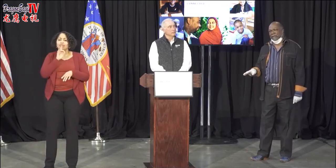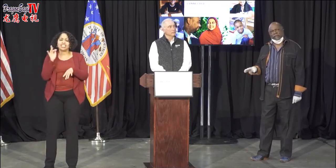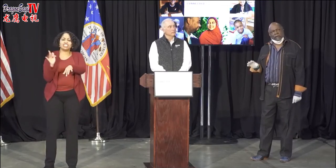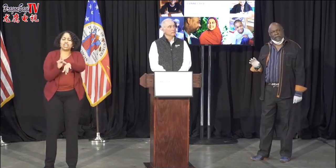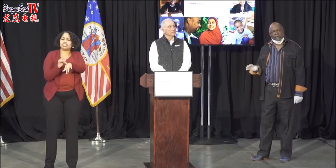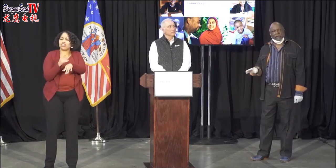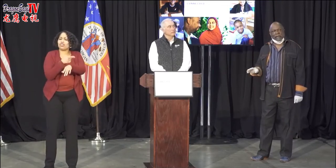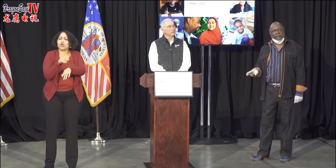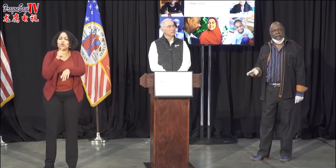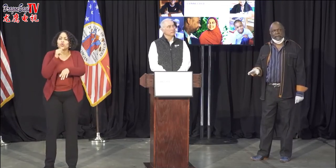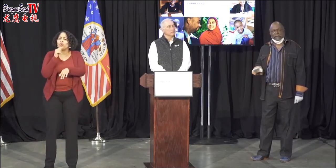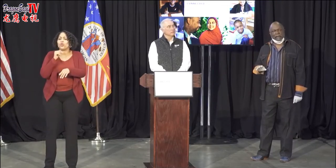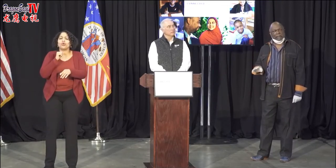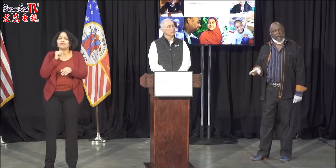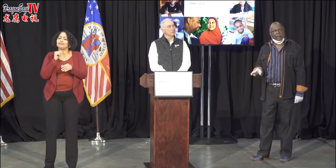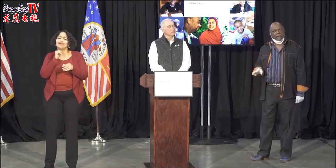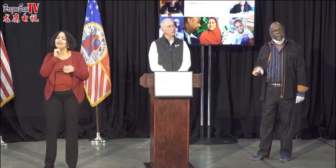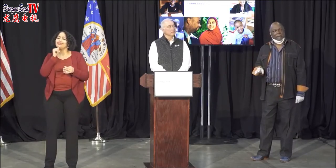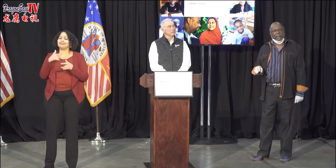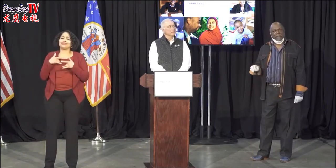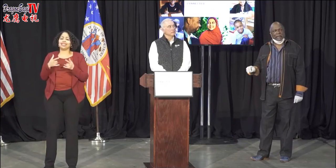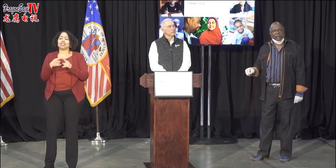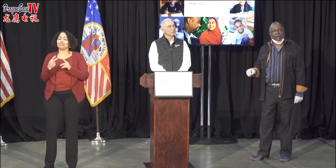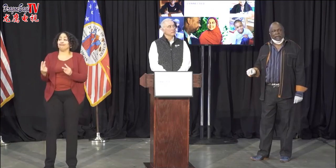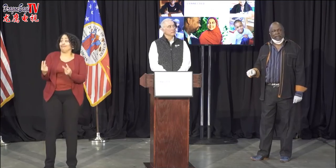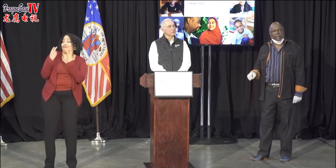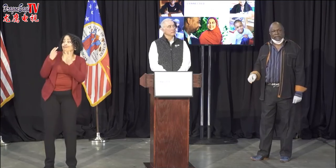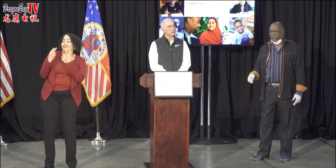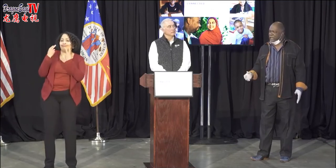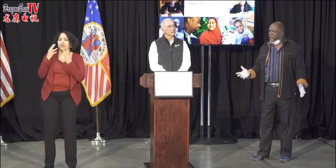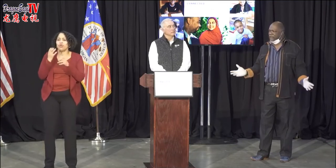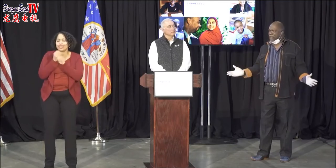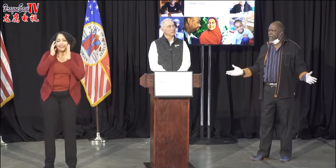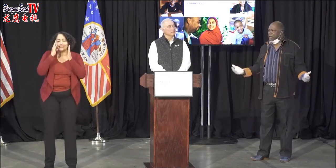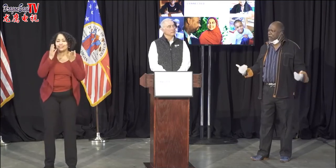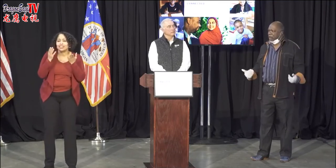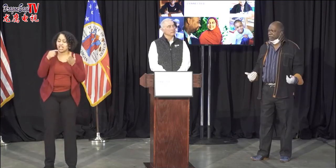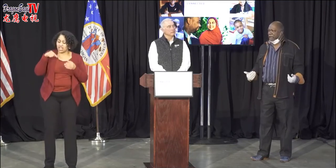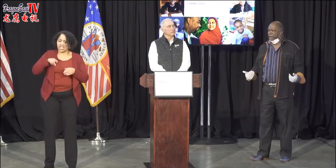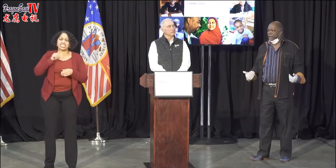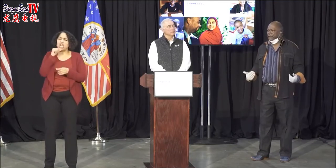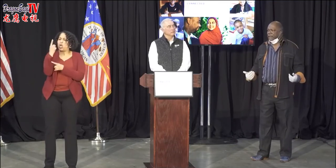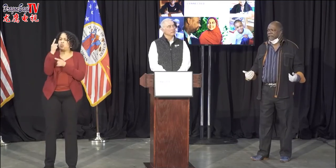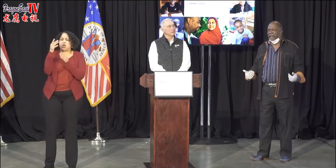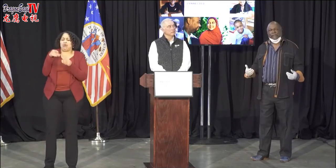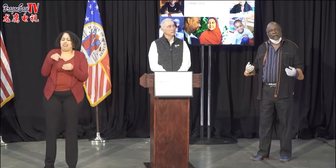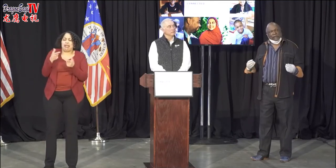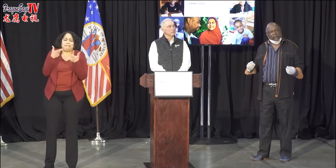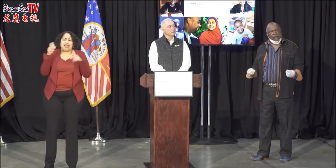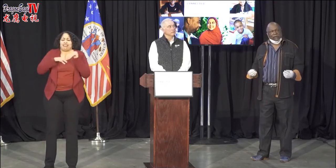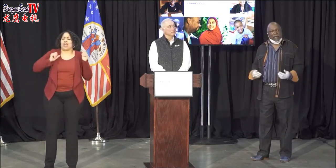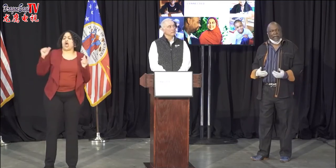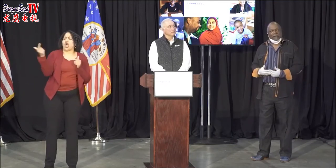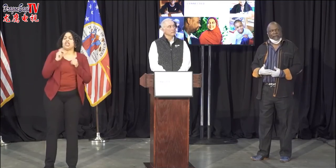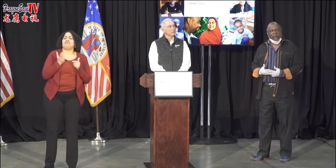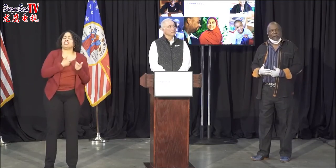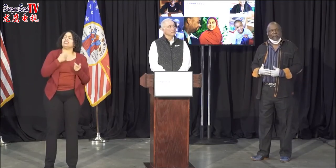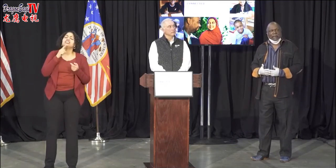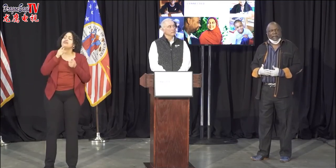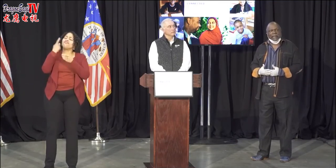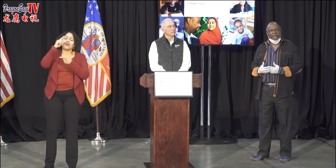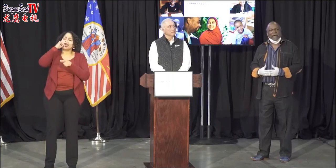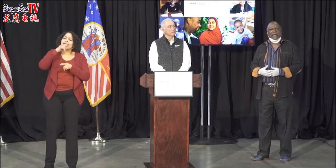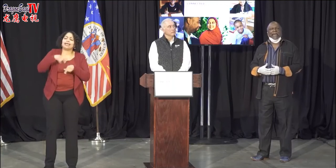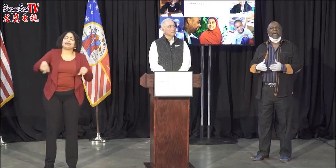these. And so I just want to emphasize this. It's not about any one individual. This thing is bigger than all of us. It's for the children. And I just